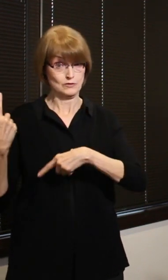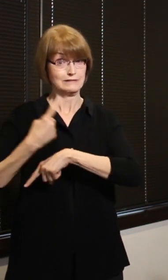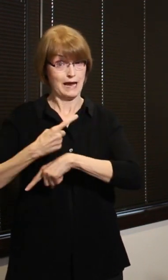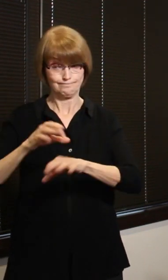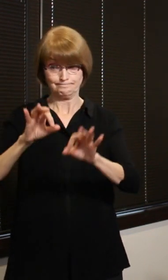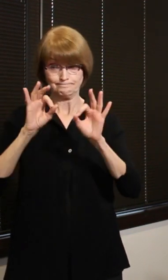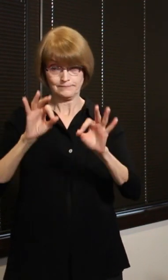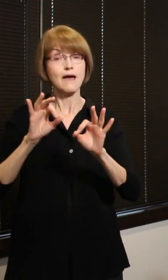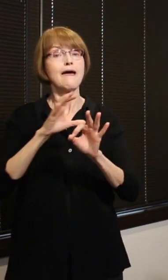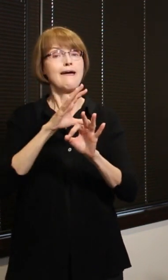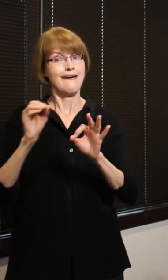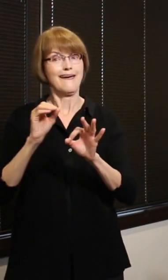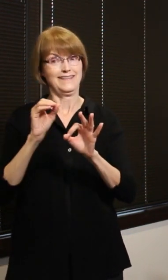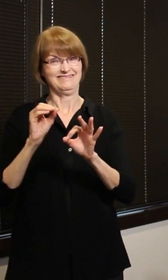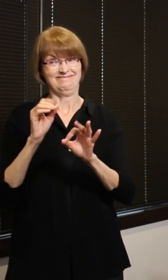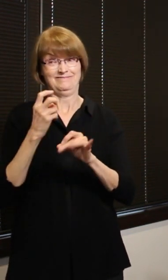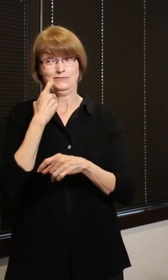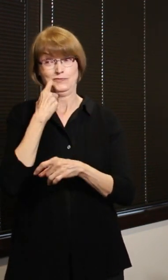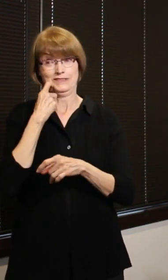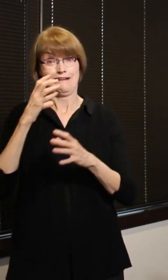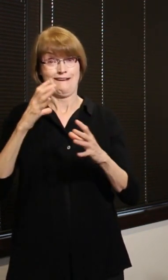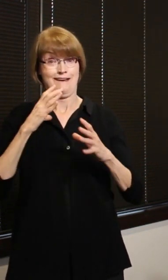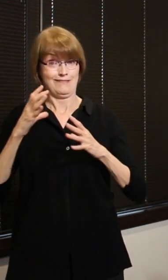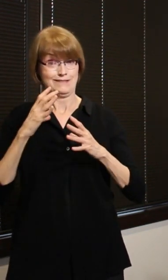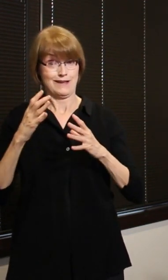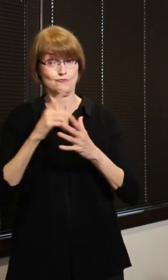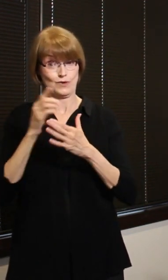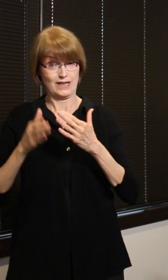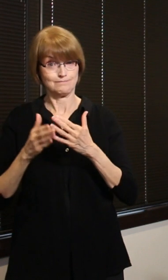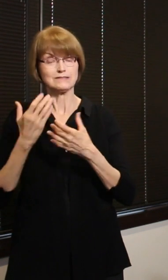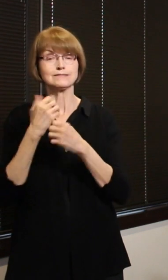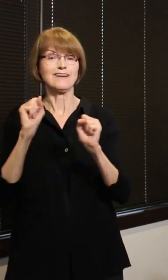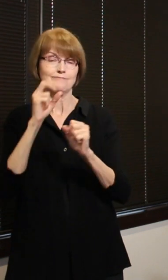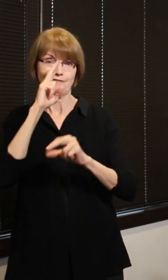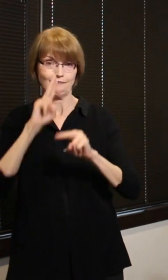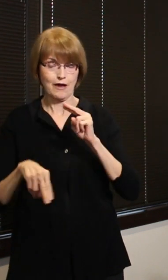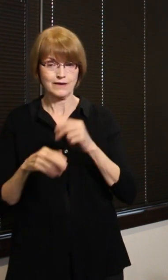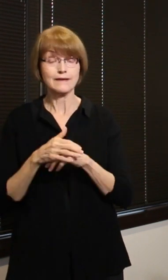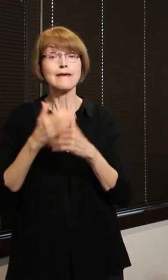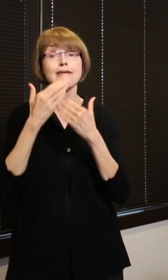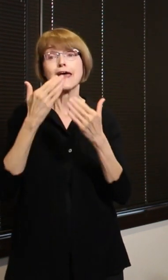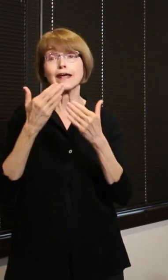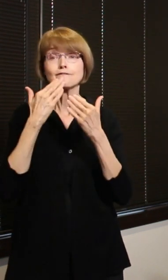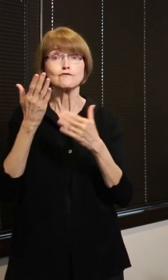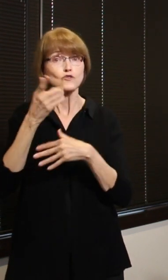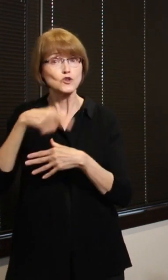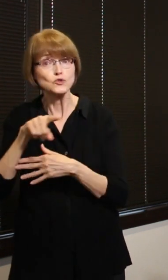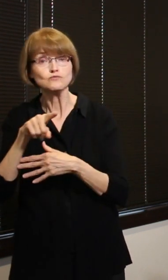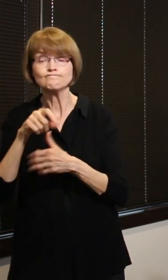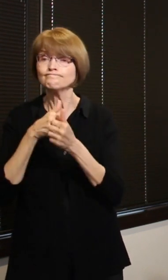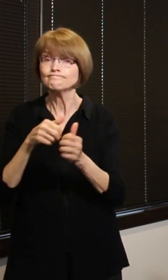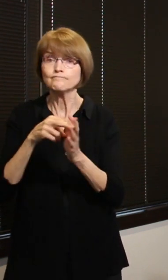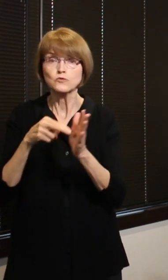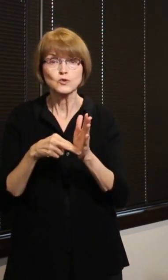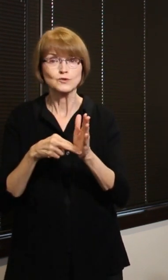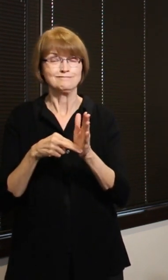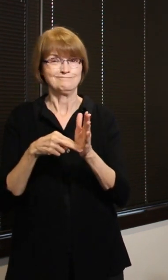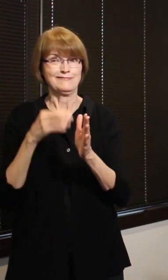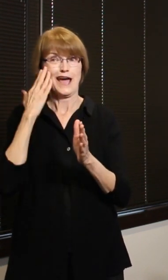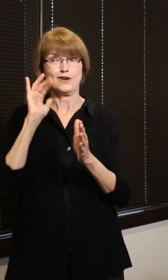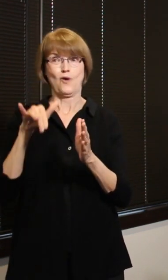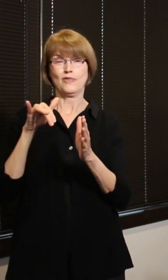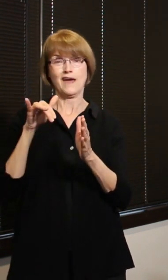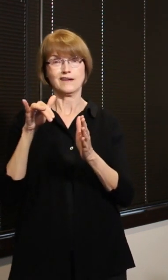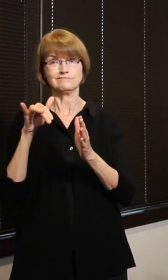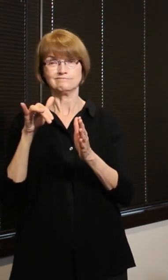fun and safe holiday weekend. I wanted to thank everyone for doing their part this weekend. I know that the holiday looked a little bit different with